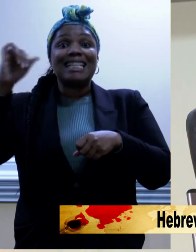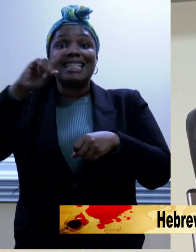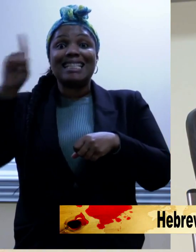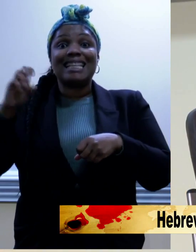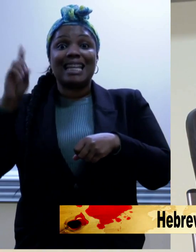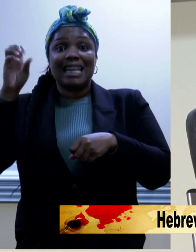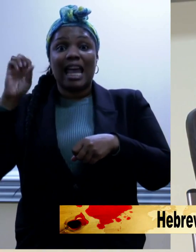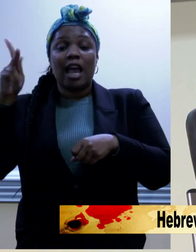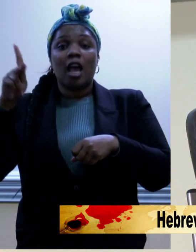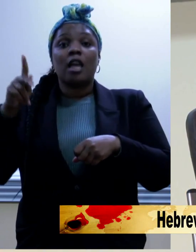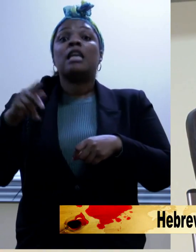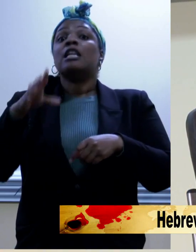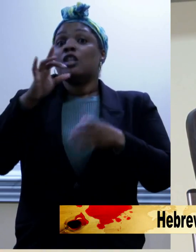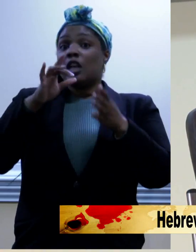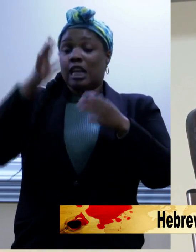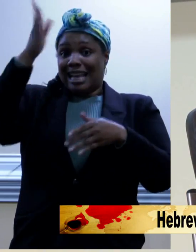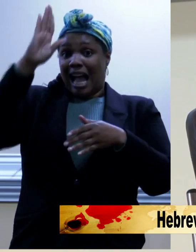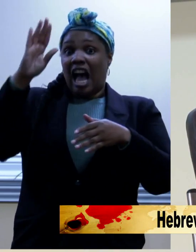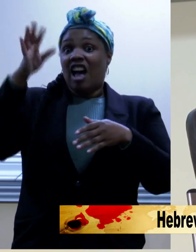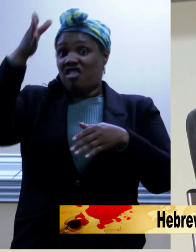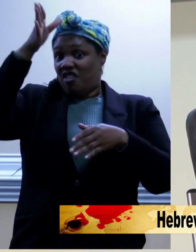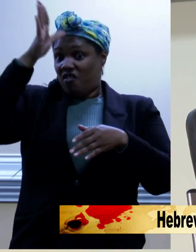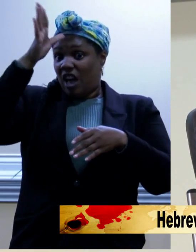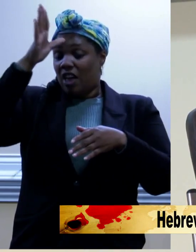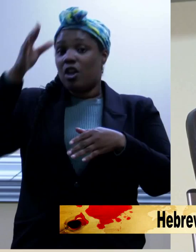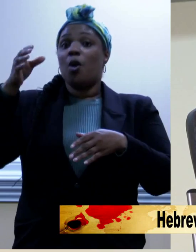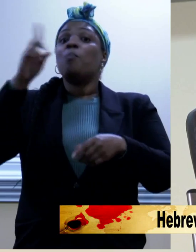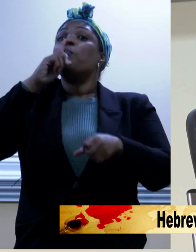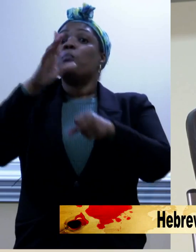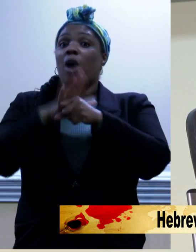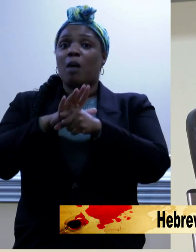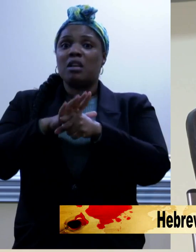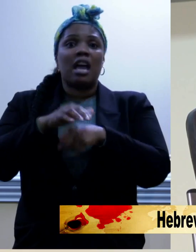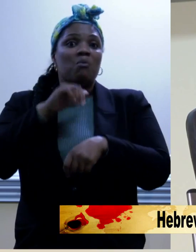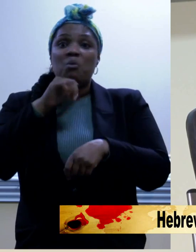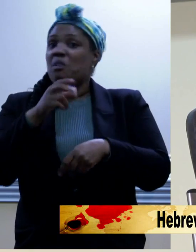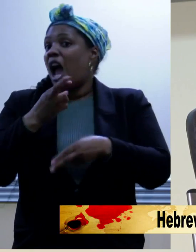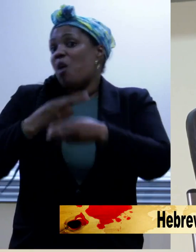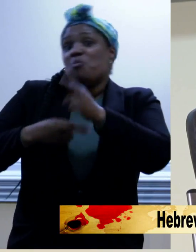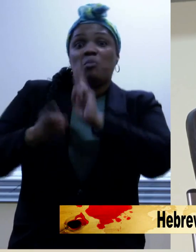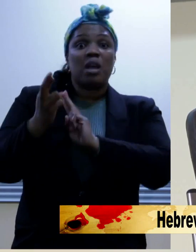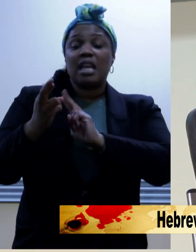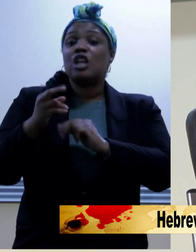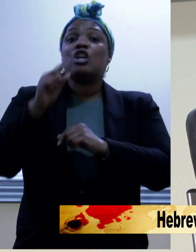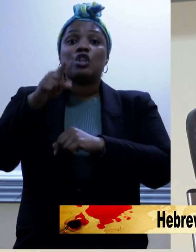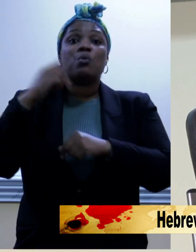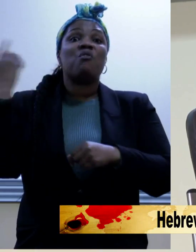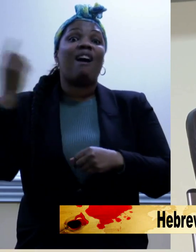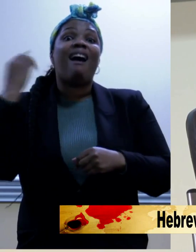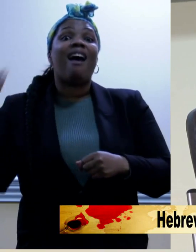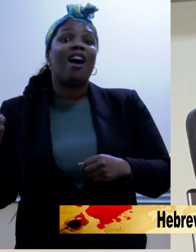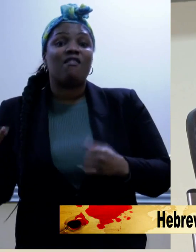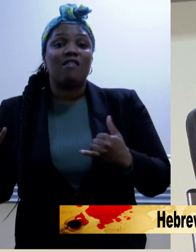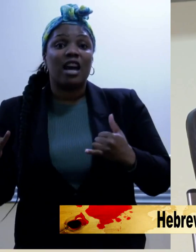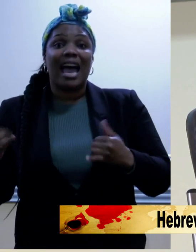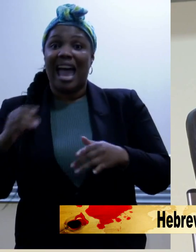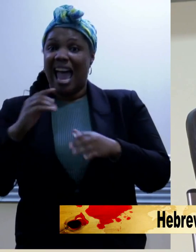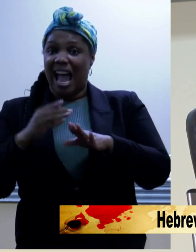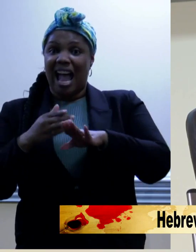him that said unto him, the Lord swear and will not repent. Thou art a priest forever after the order of